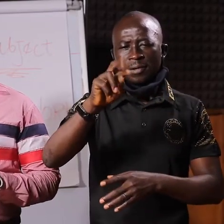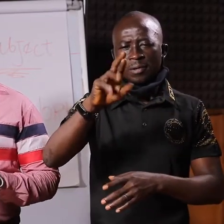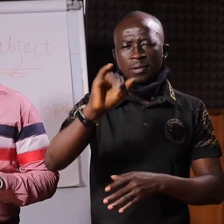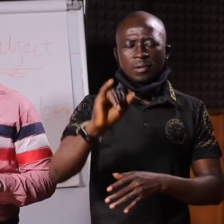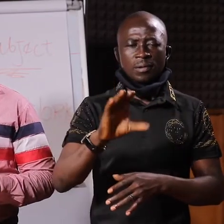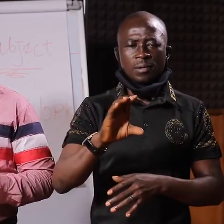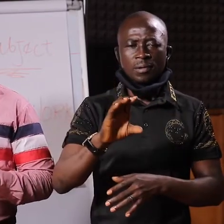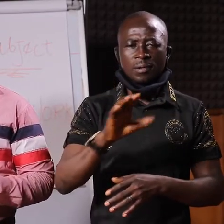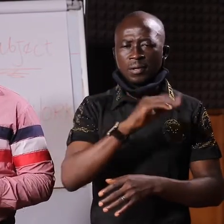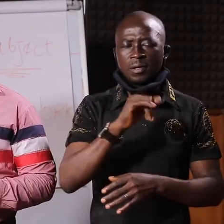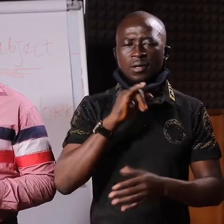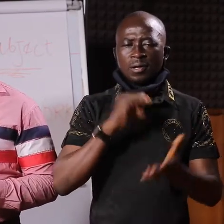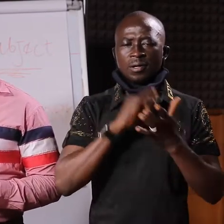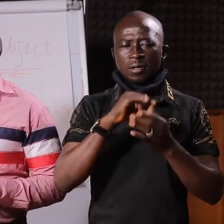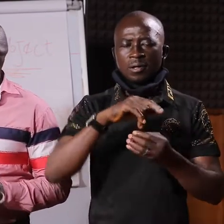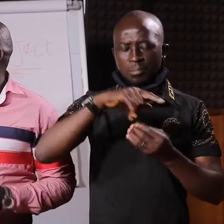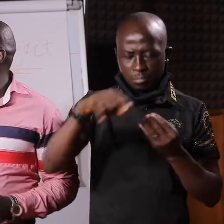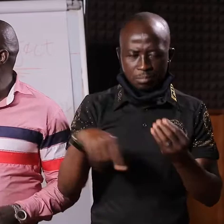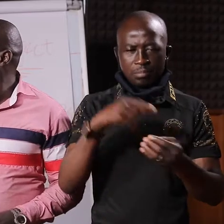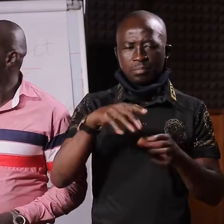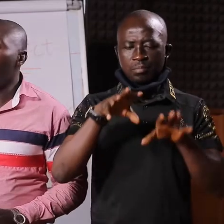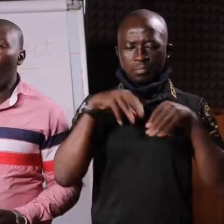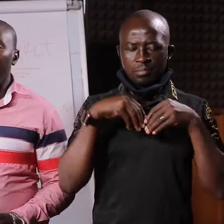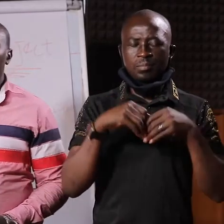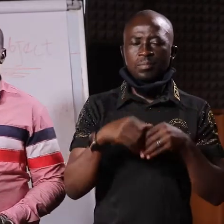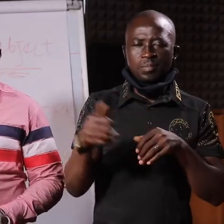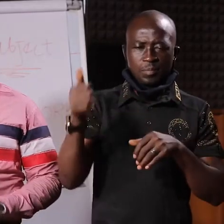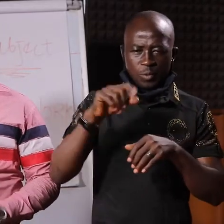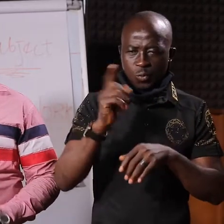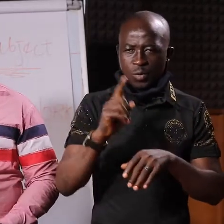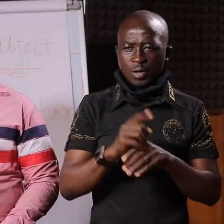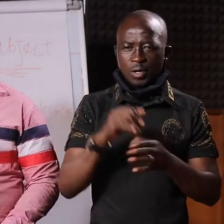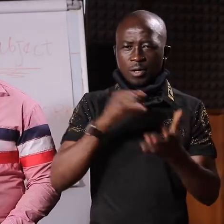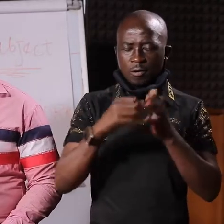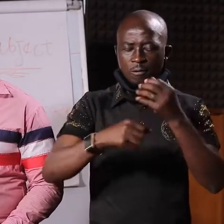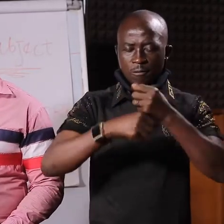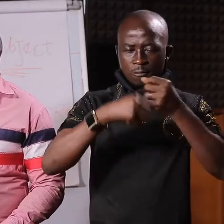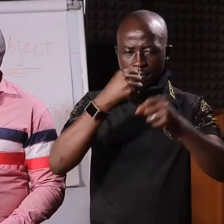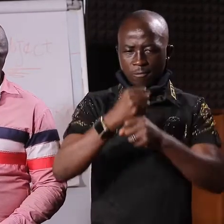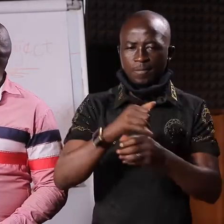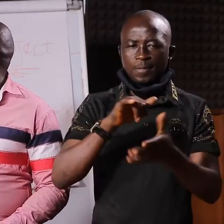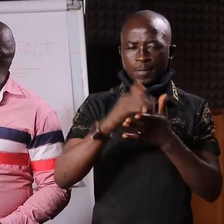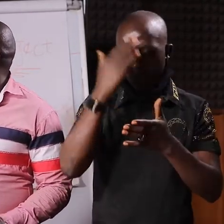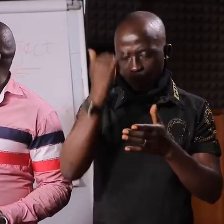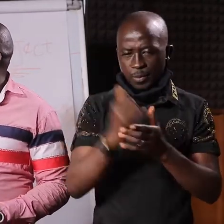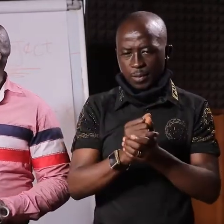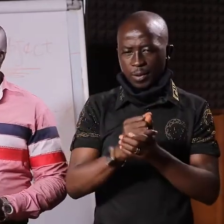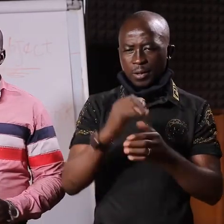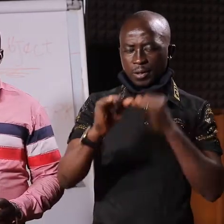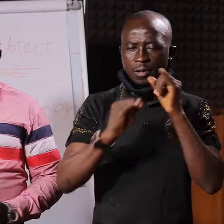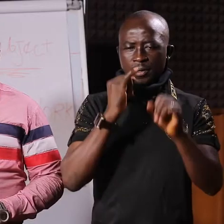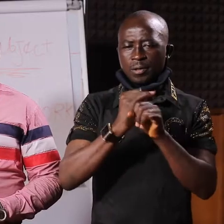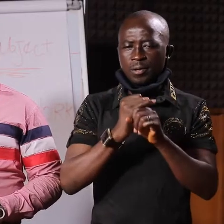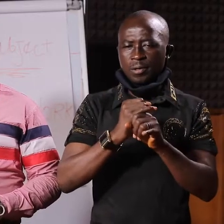is universal, acceptable anywhere. So it's standard. That is why the International